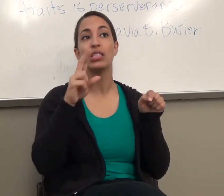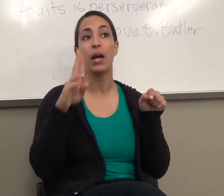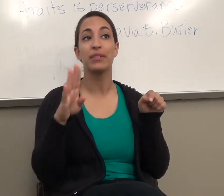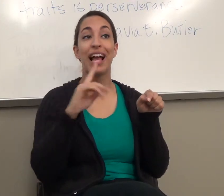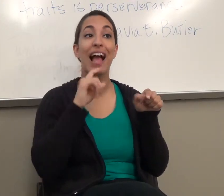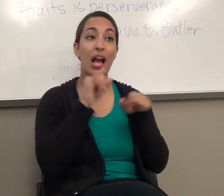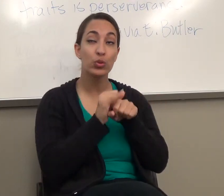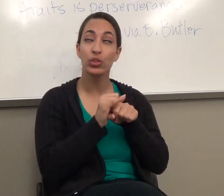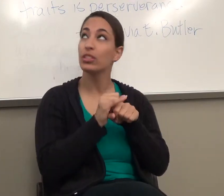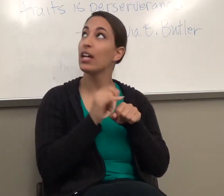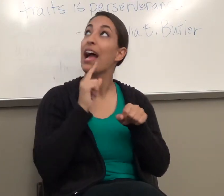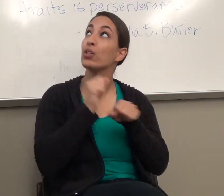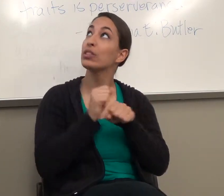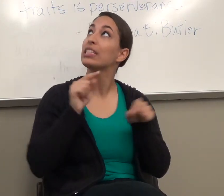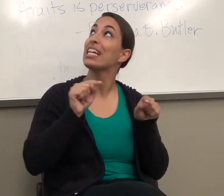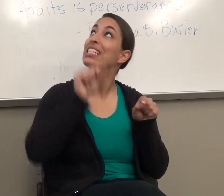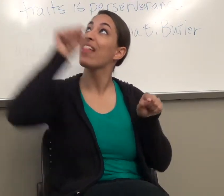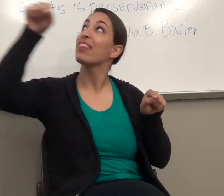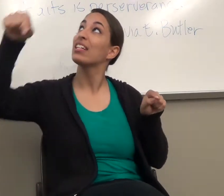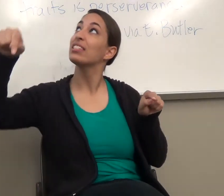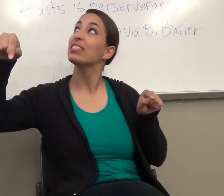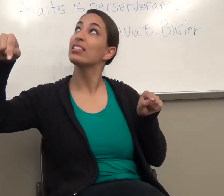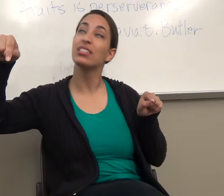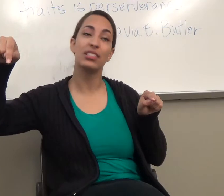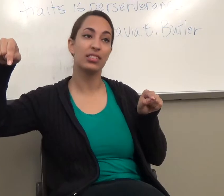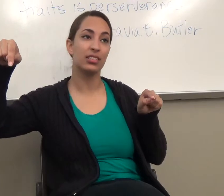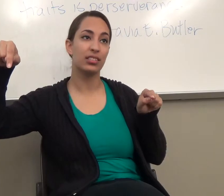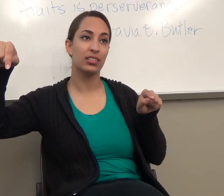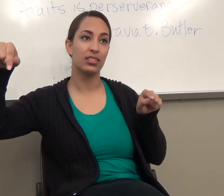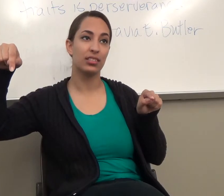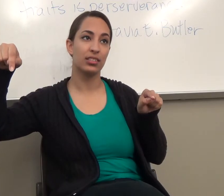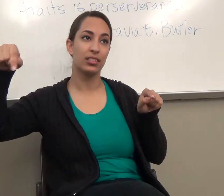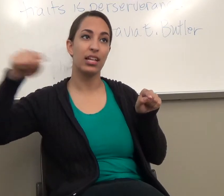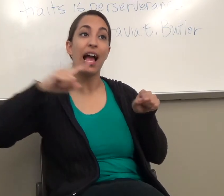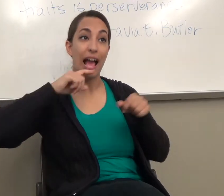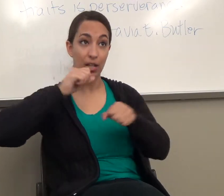Actually, believe it or not, it's this. It's actually this.